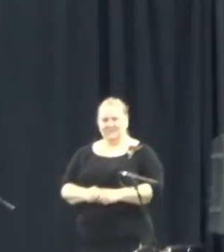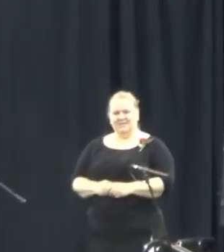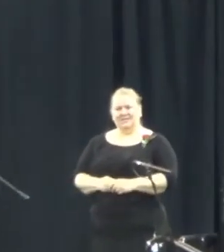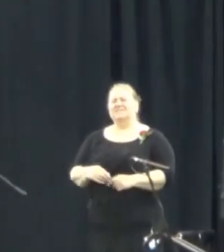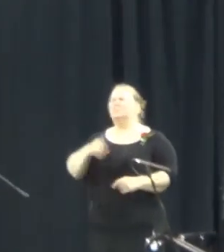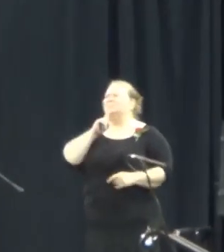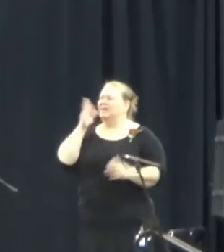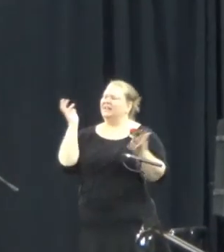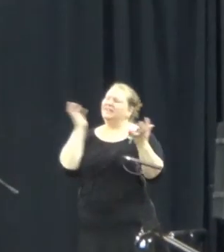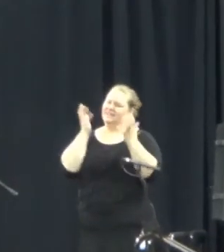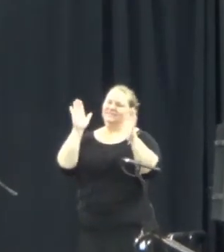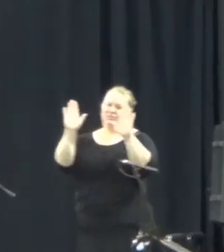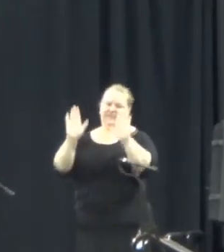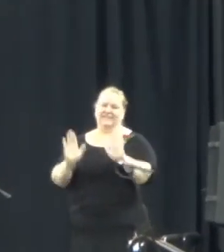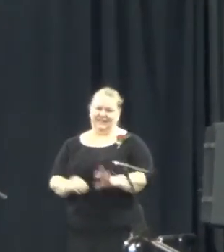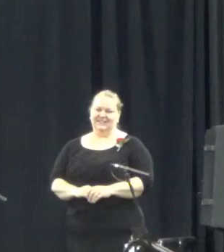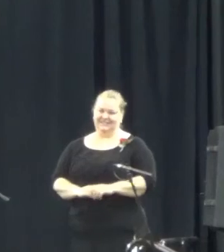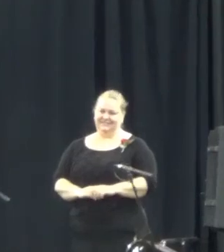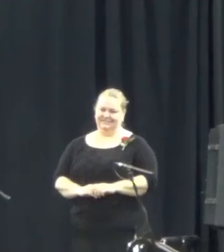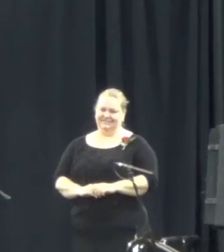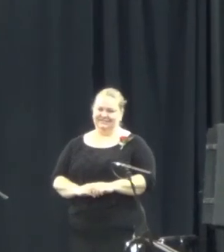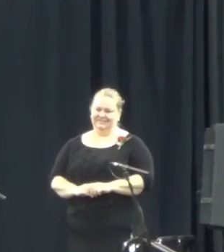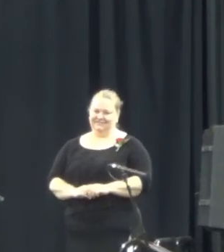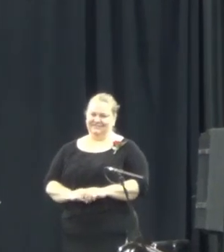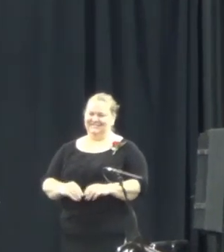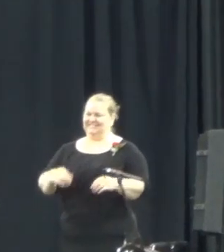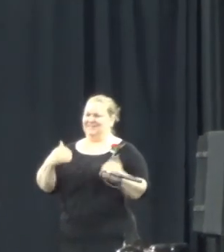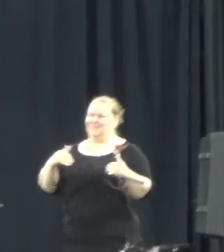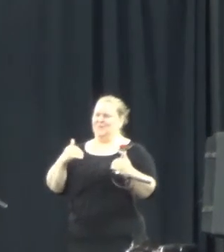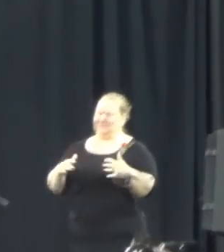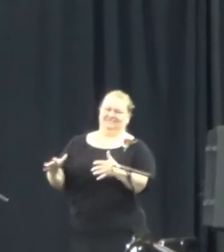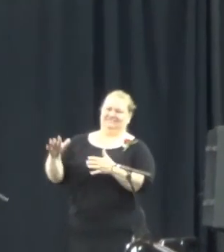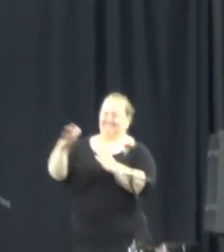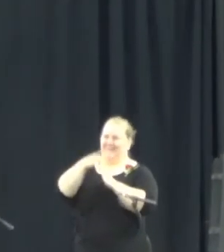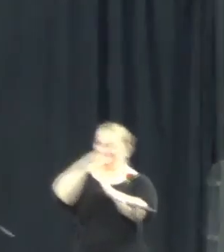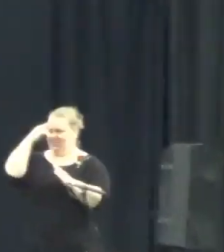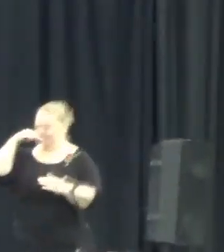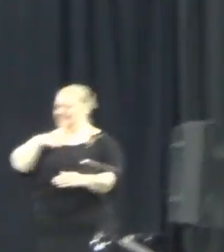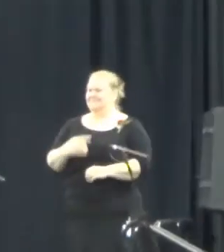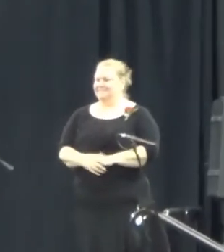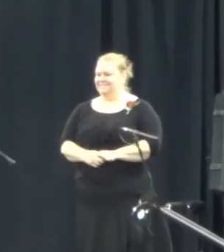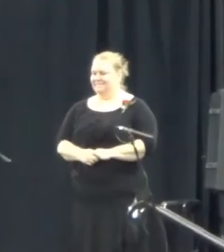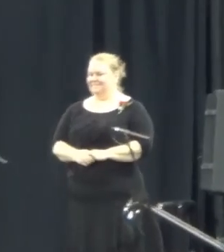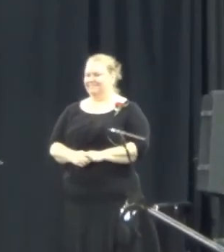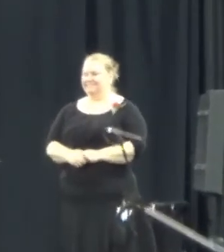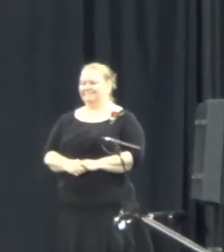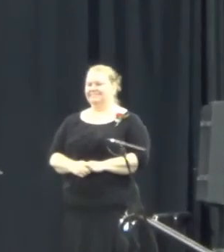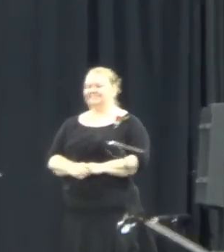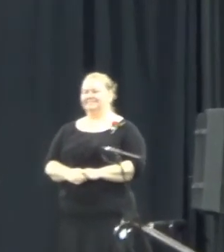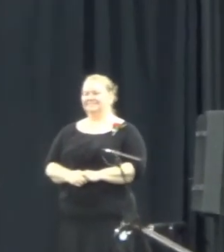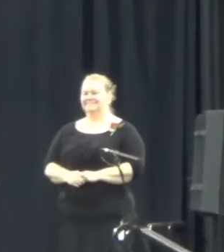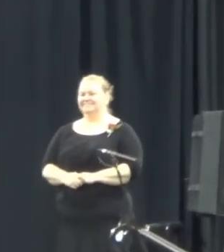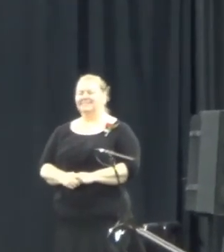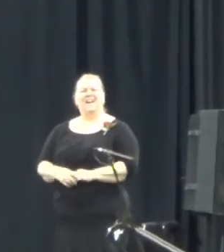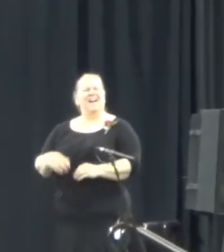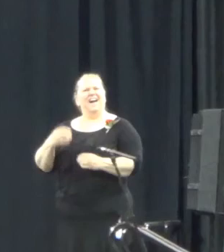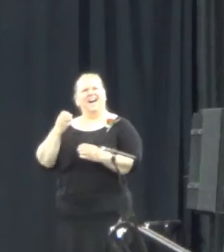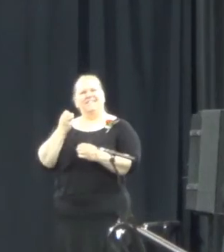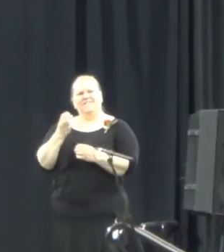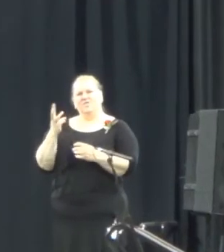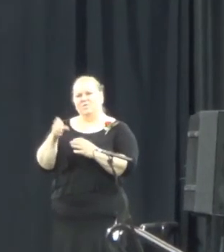really terrific, and it does not get better than that for me. Now, at least a couple of years